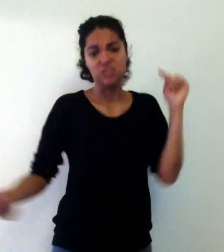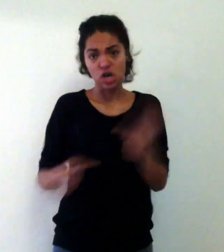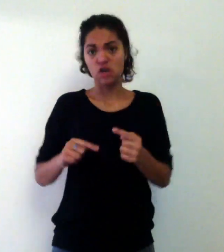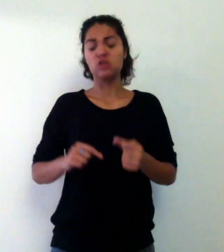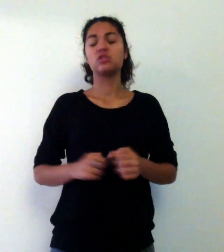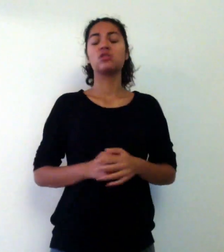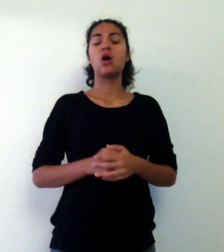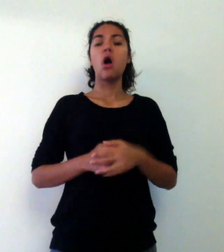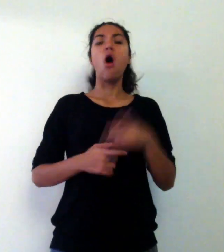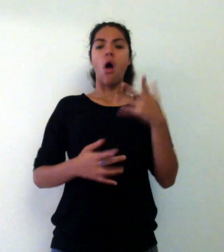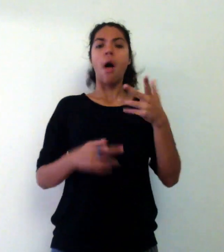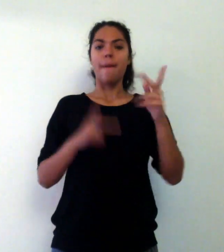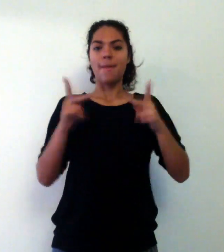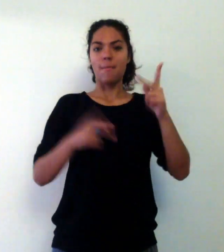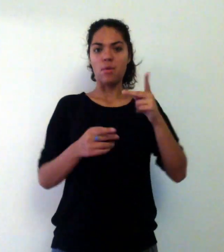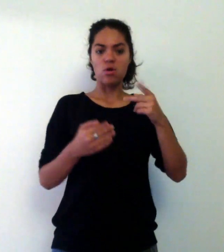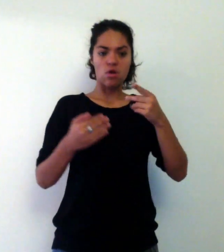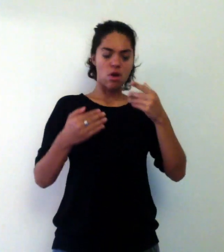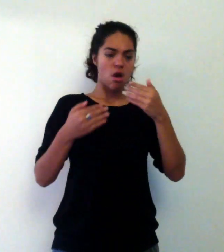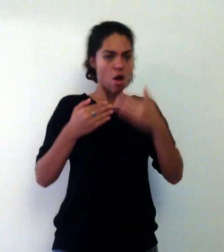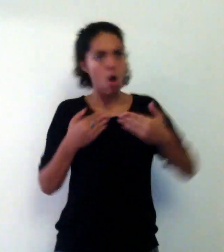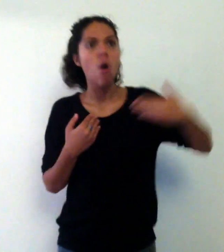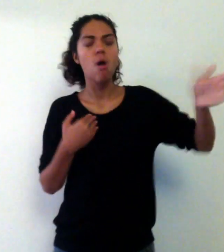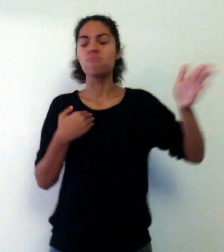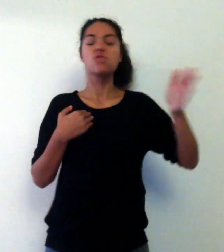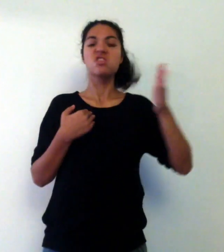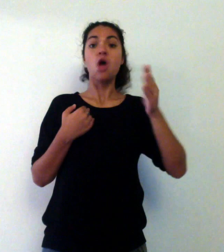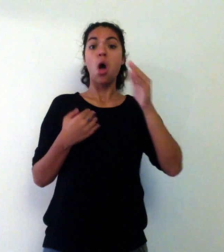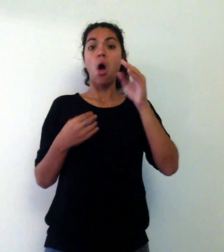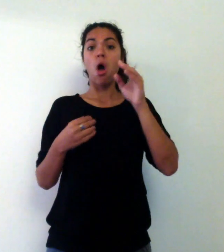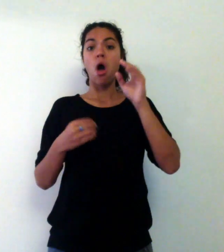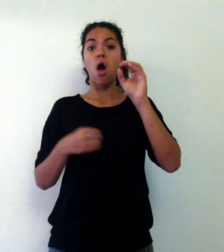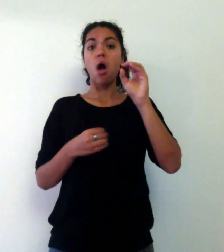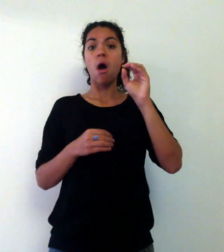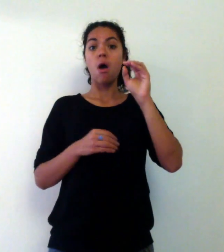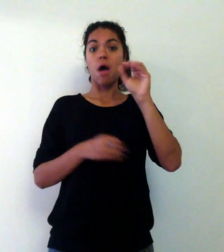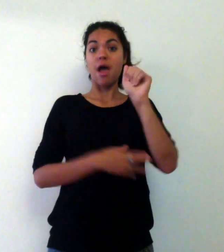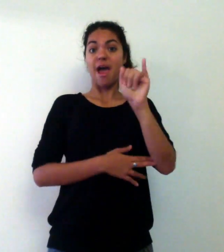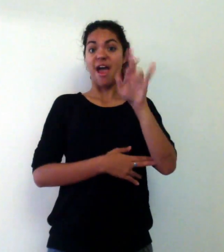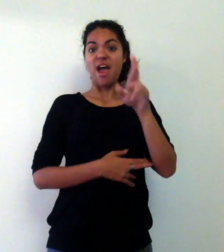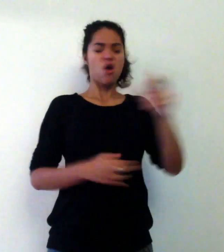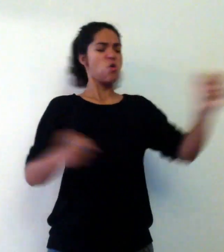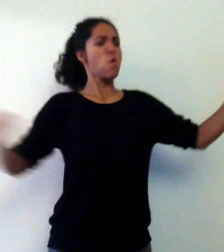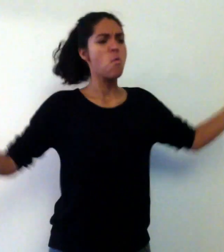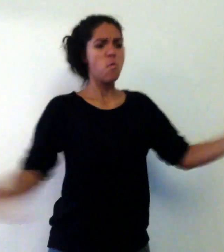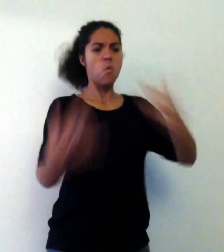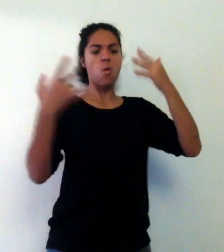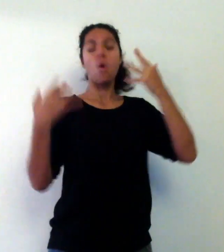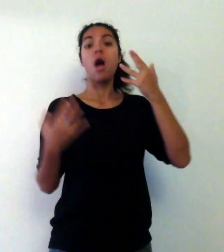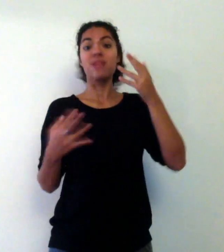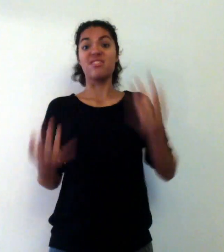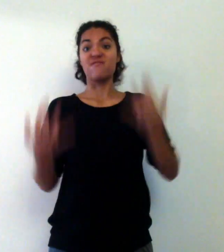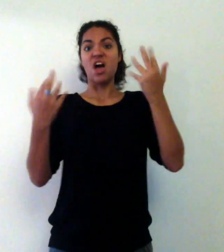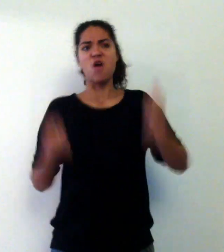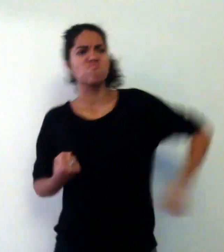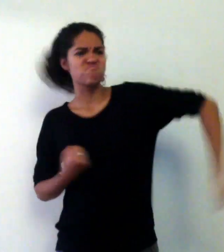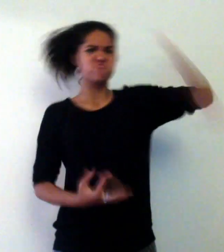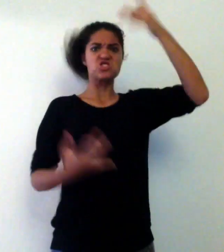and of course the oxygen sucked in and turned it into an inferno. Several people died, I think something like 17 or 18 of them. The